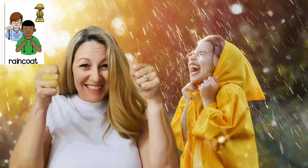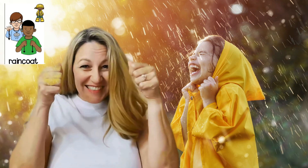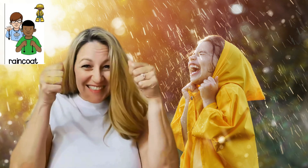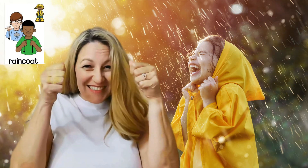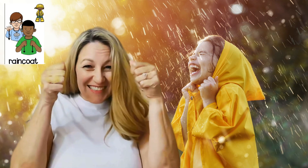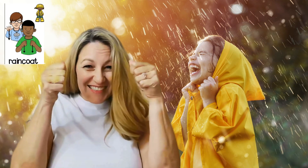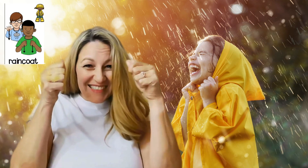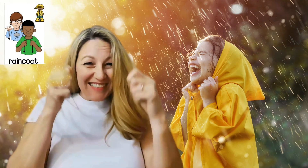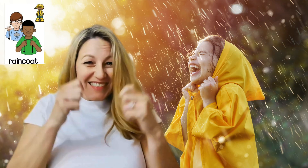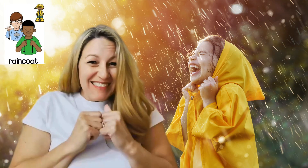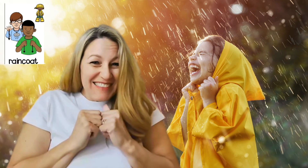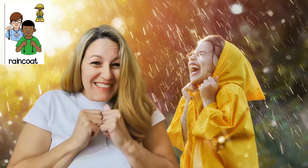Raincoat.